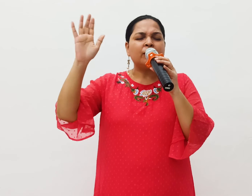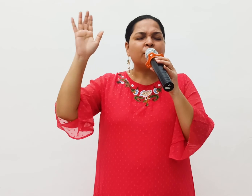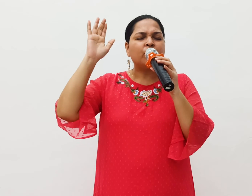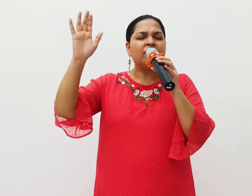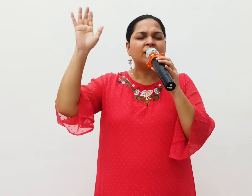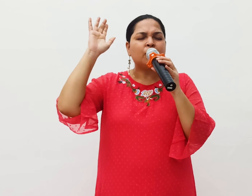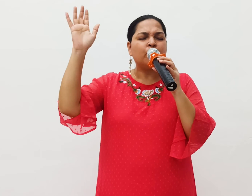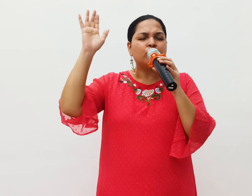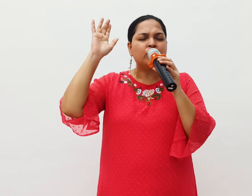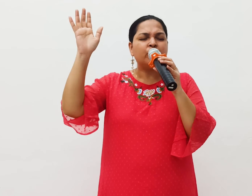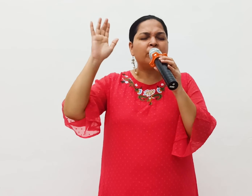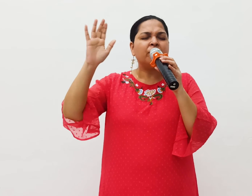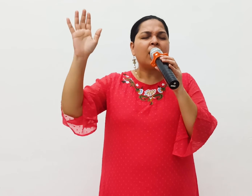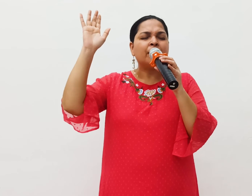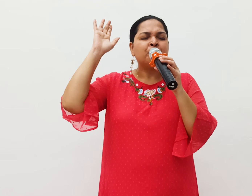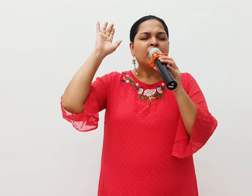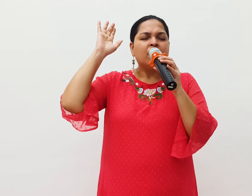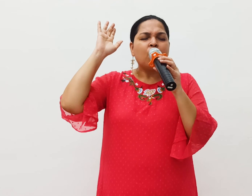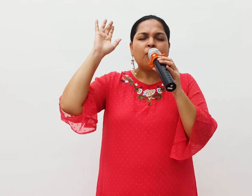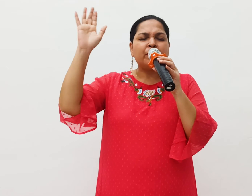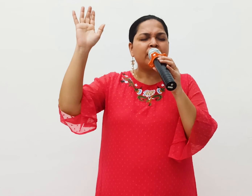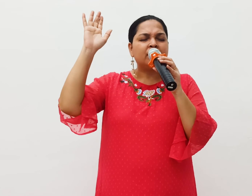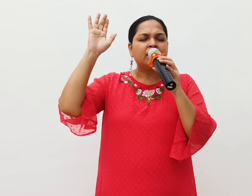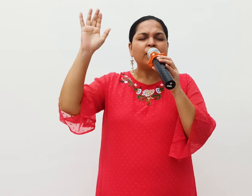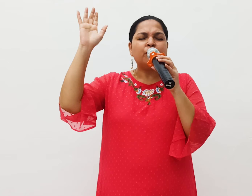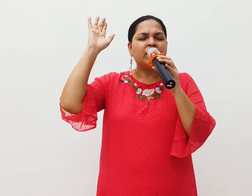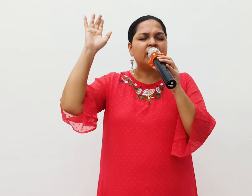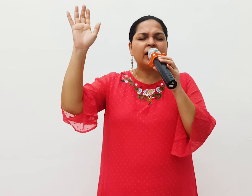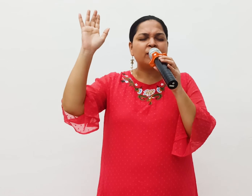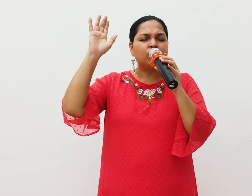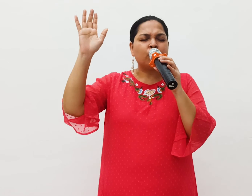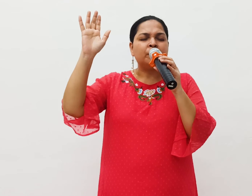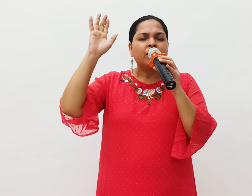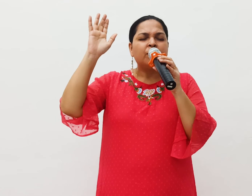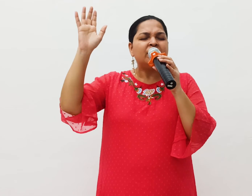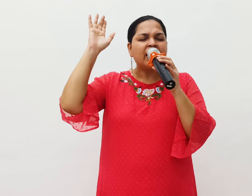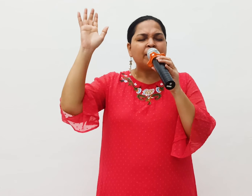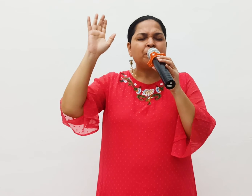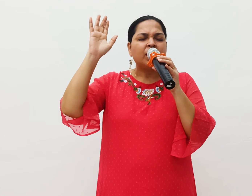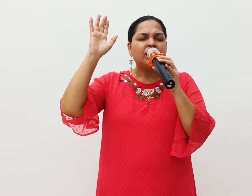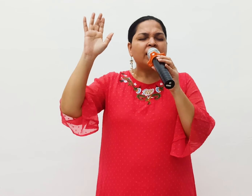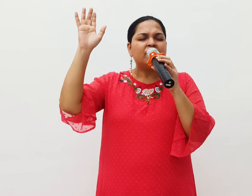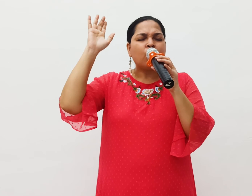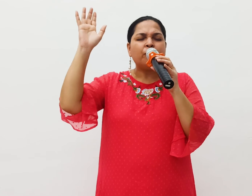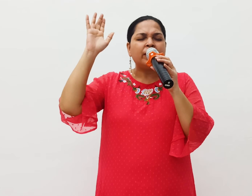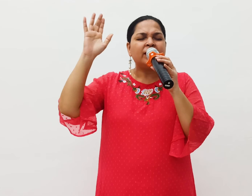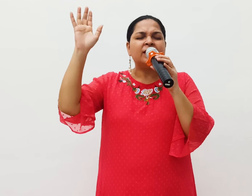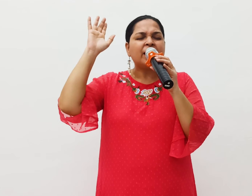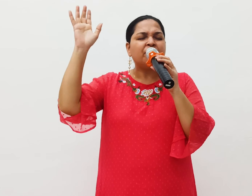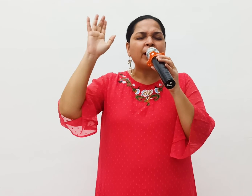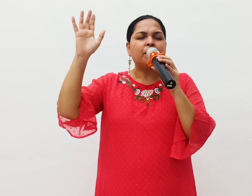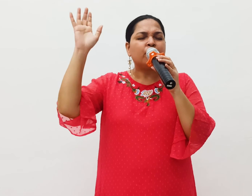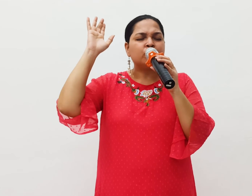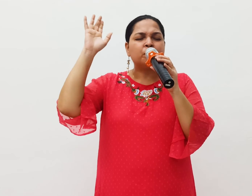Thank you, Father, for giving us the opportunity to give our offerings. Thank you for the grace, O Lord. We say that this offering